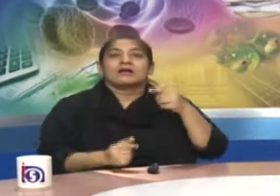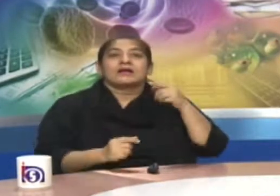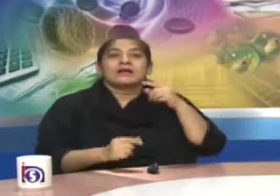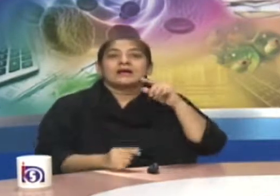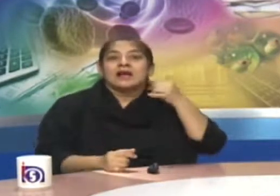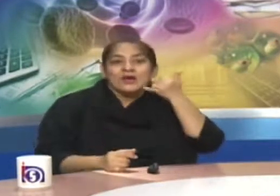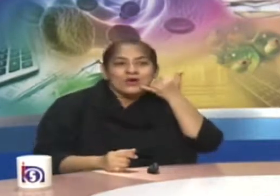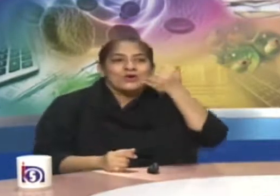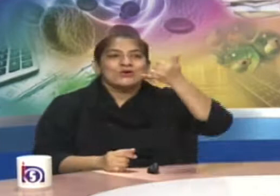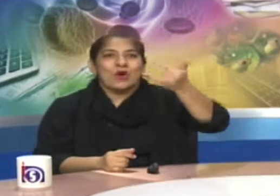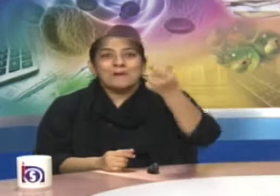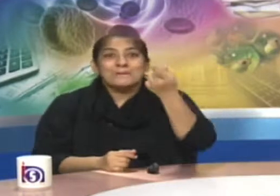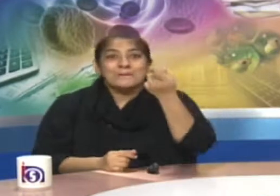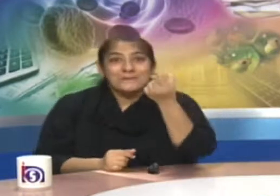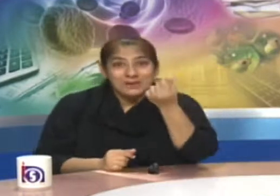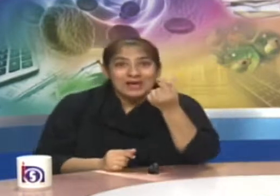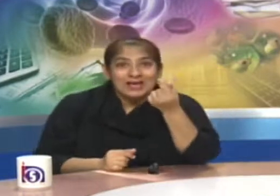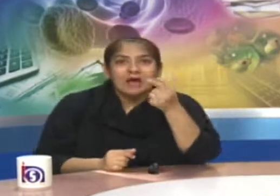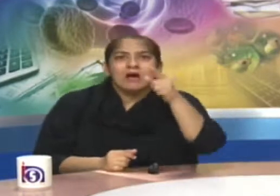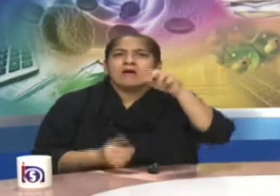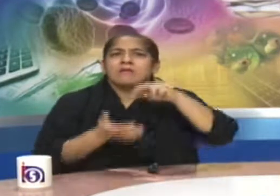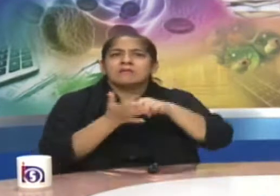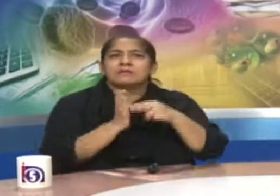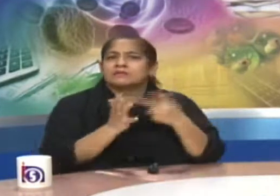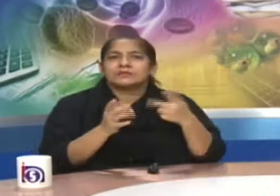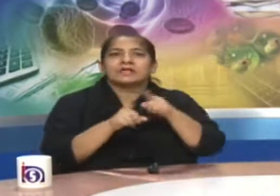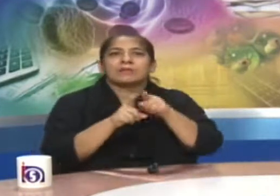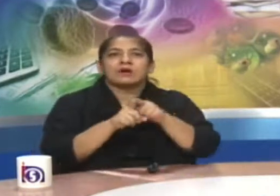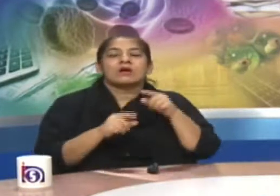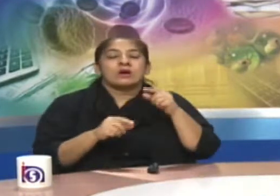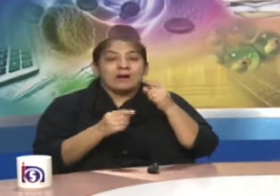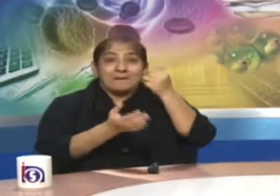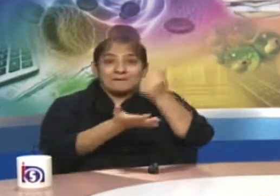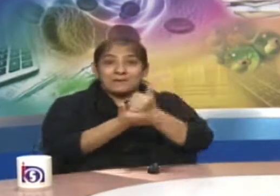second group I will explain. The first one is which is known as call money.